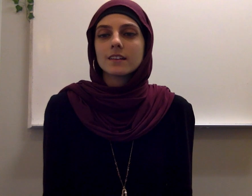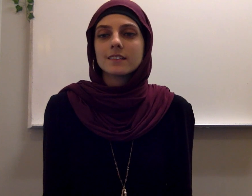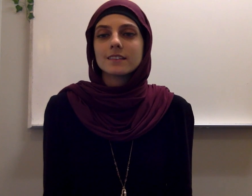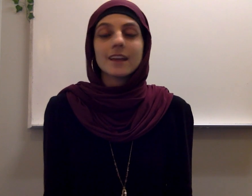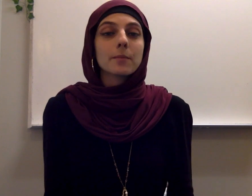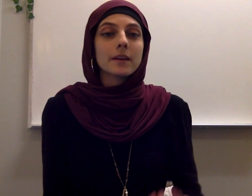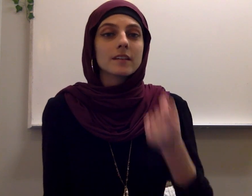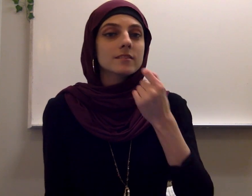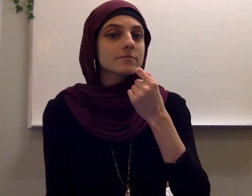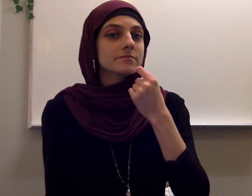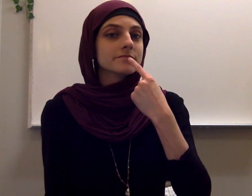Take pill.